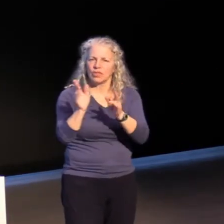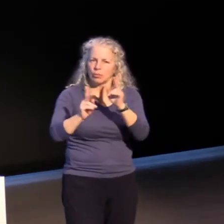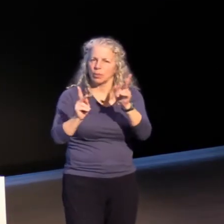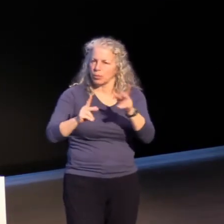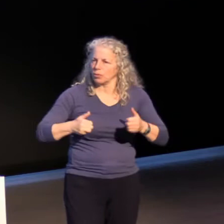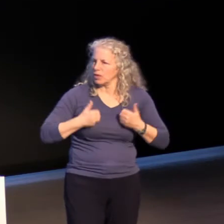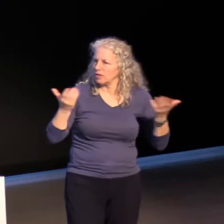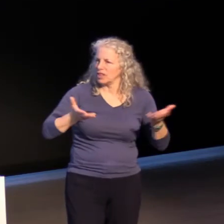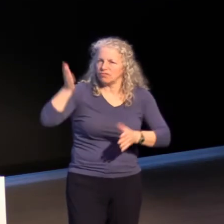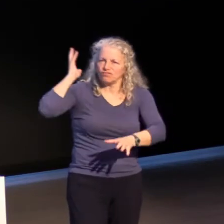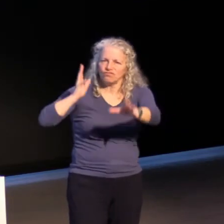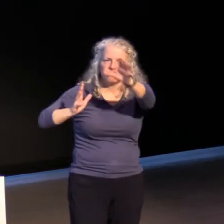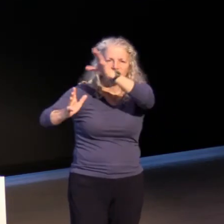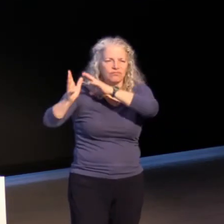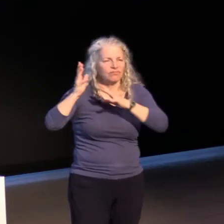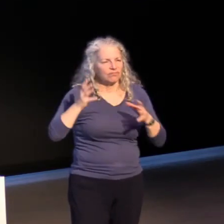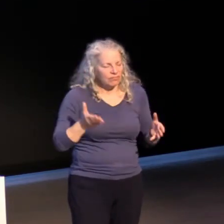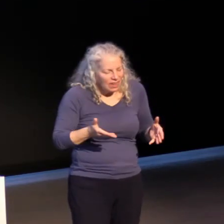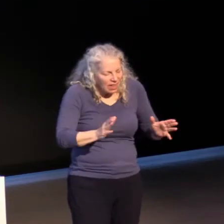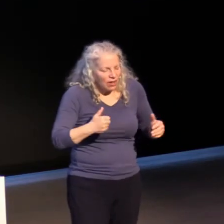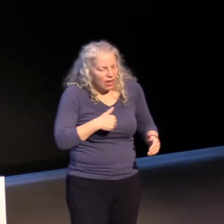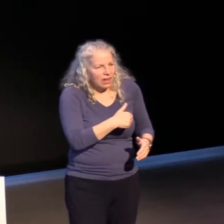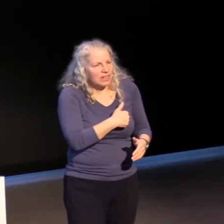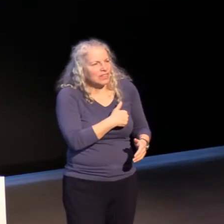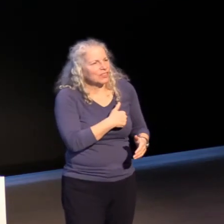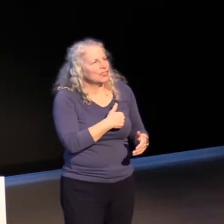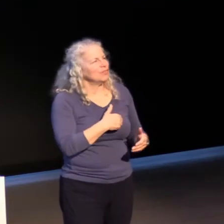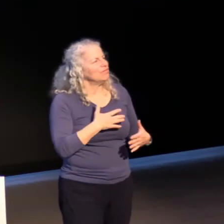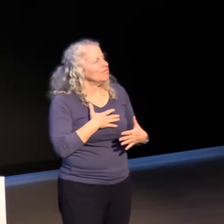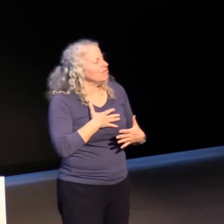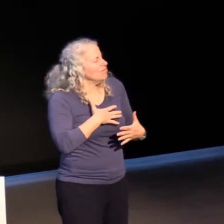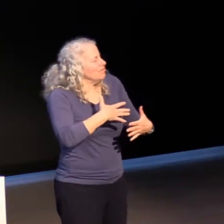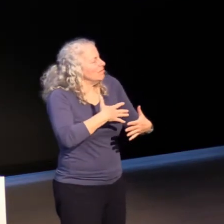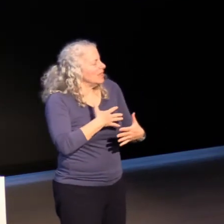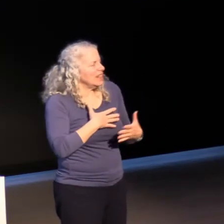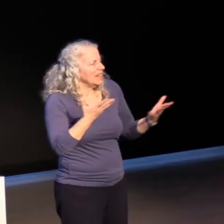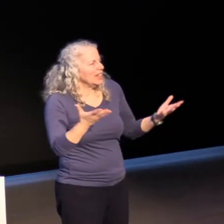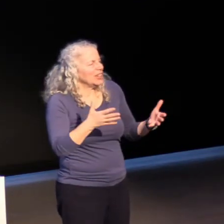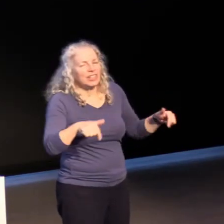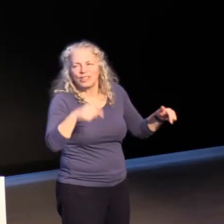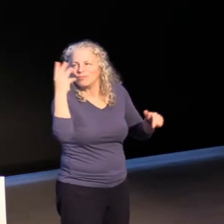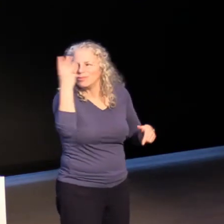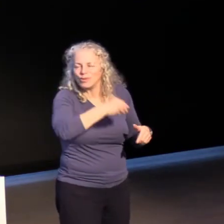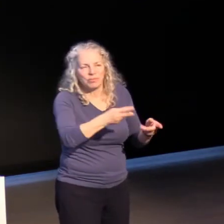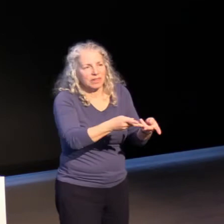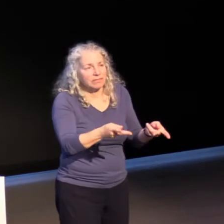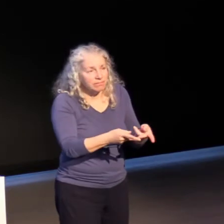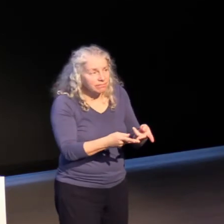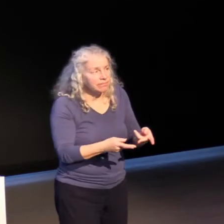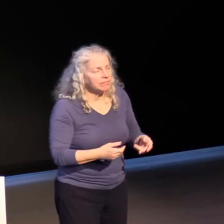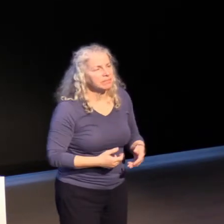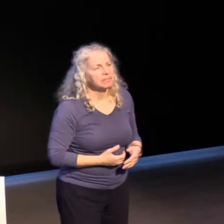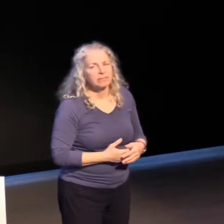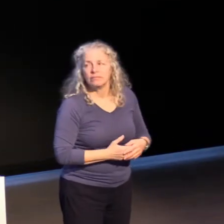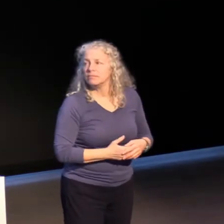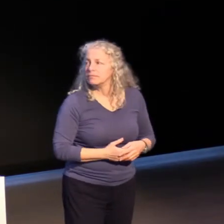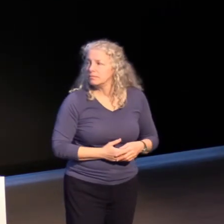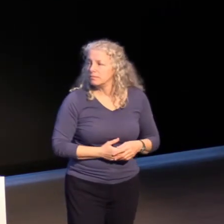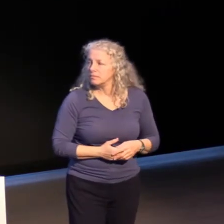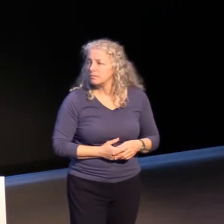for allowing us to breathe the space, fresh breath into this beautiful space.